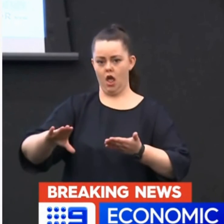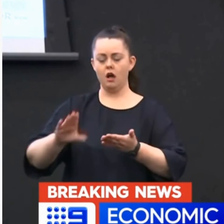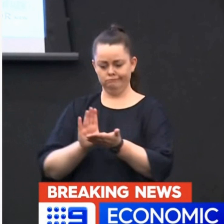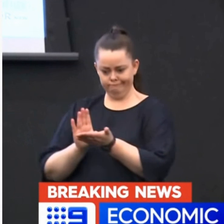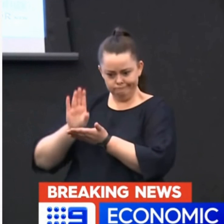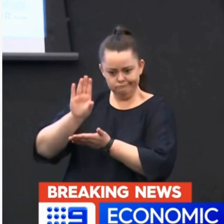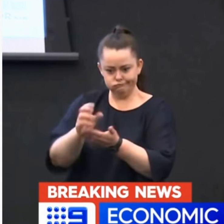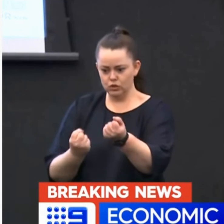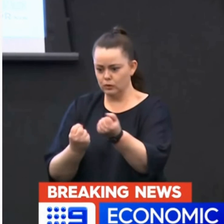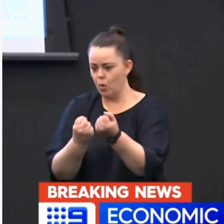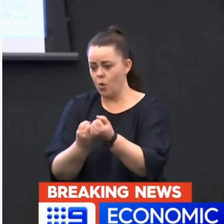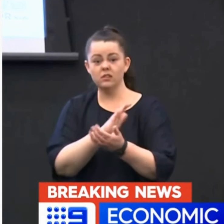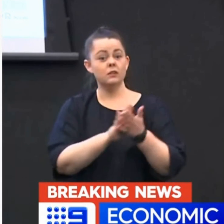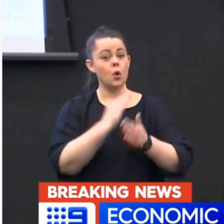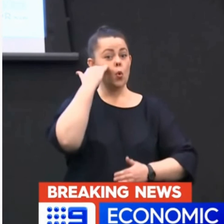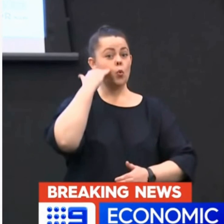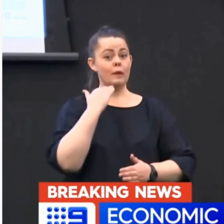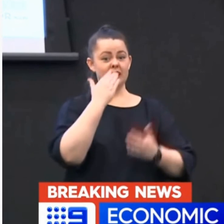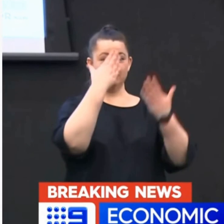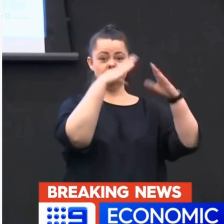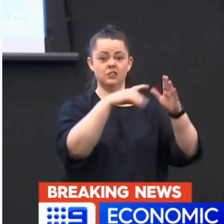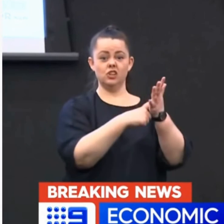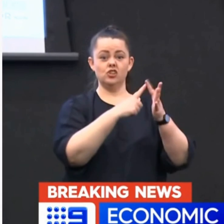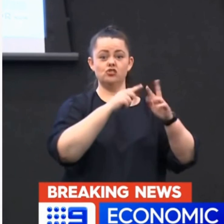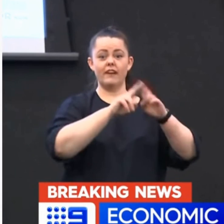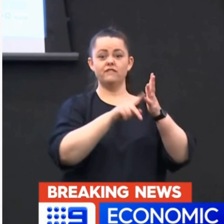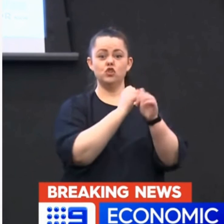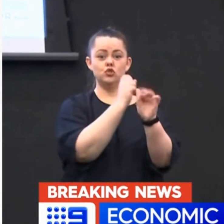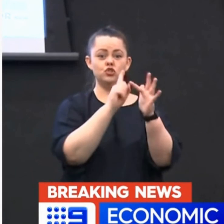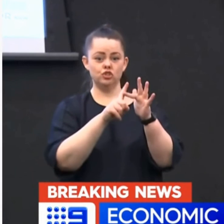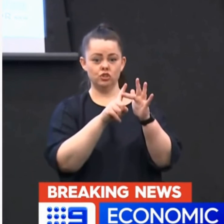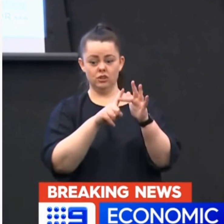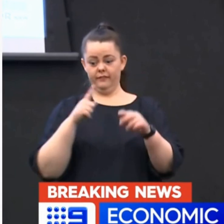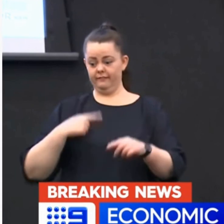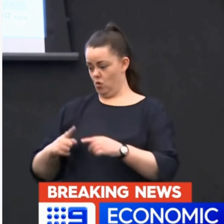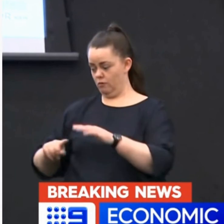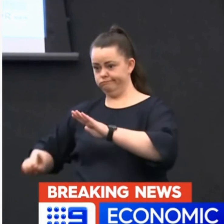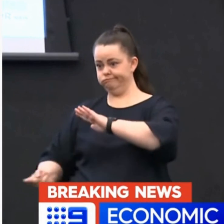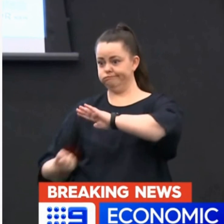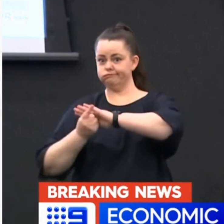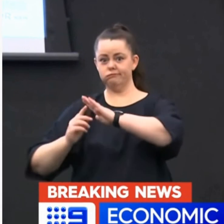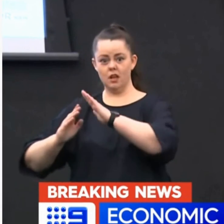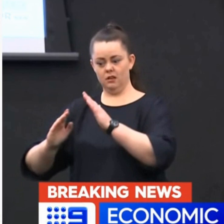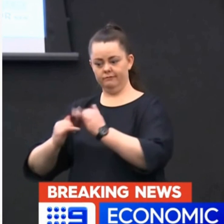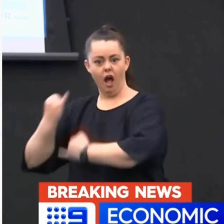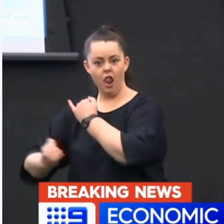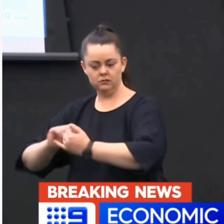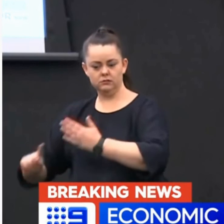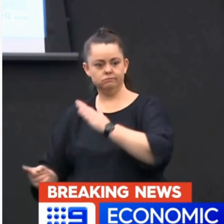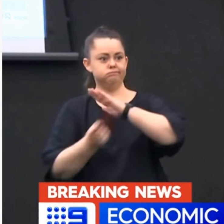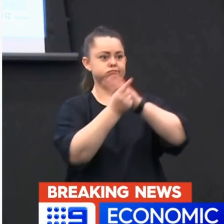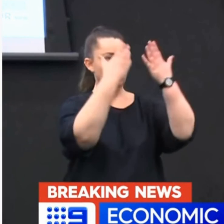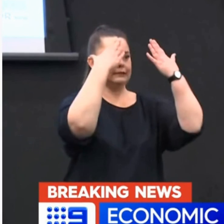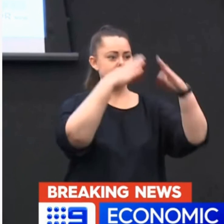almost double the number of women's refuges being built across New South Wales. That's not only important for victim survivors of domestic